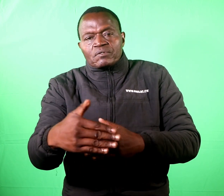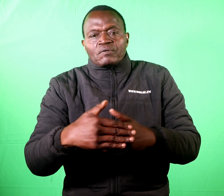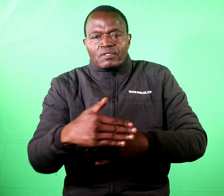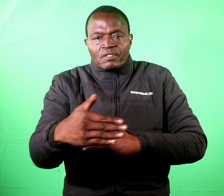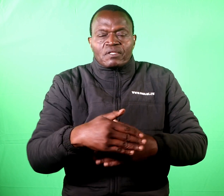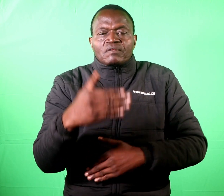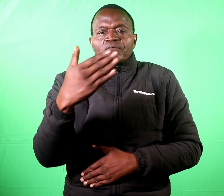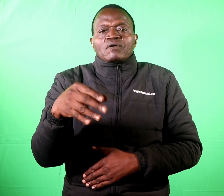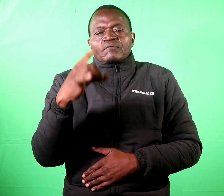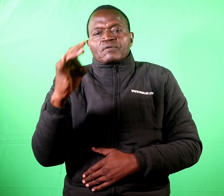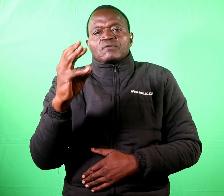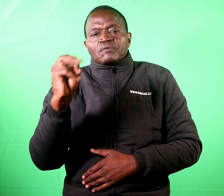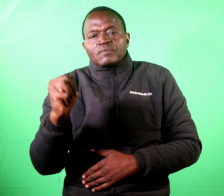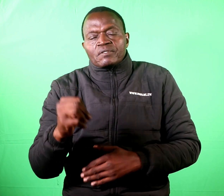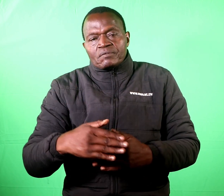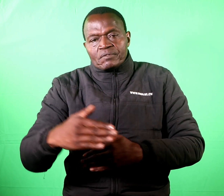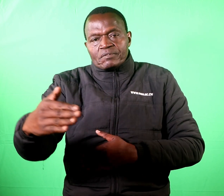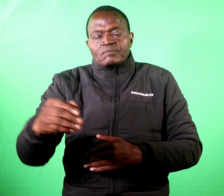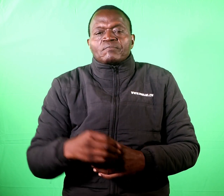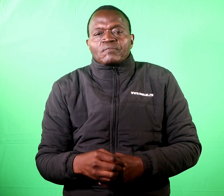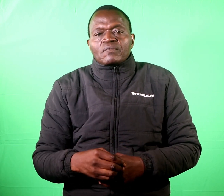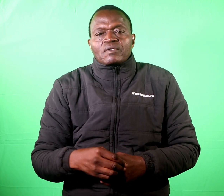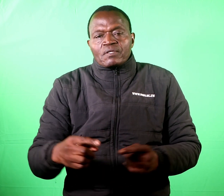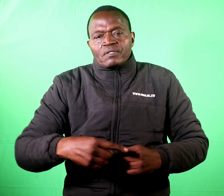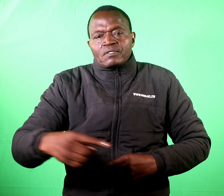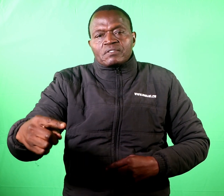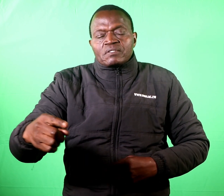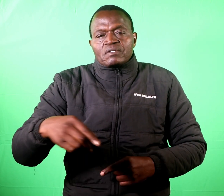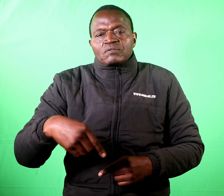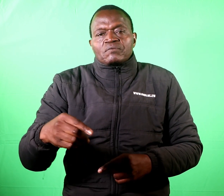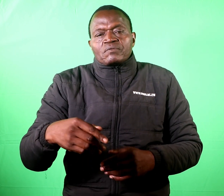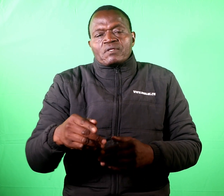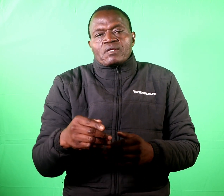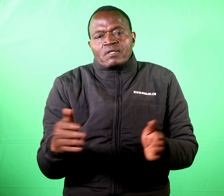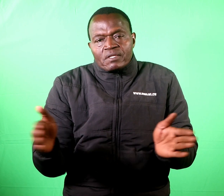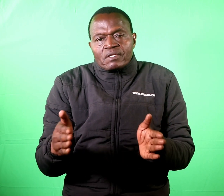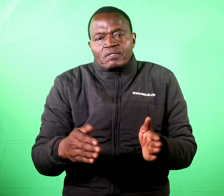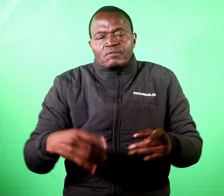radius. B. Distance traveled to the nearest health facility.